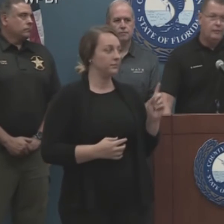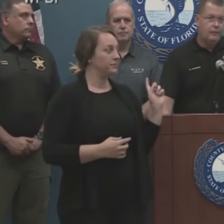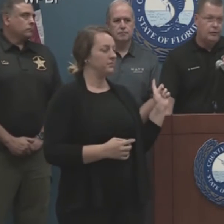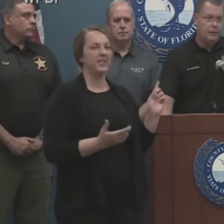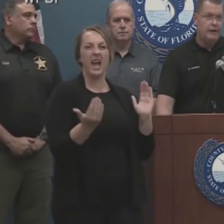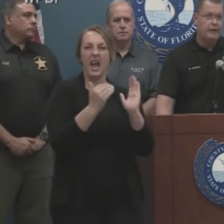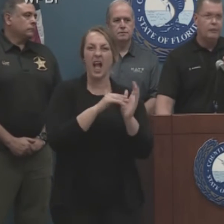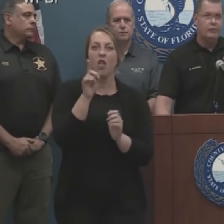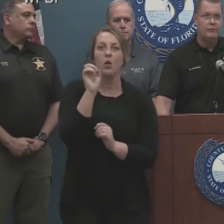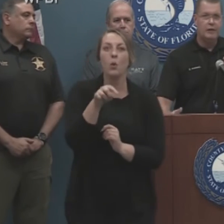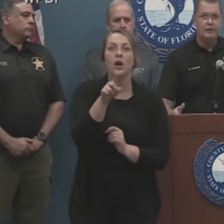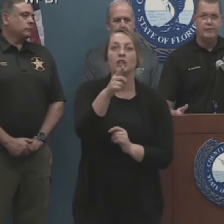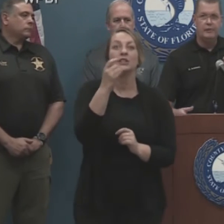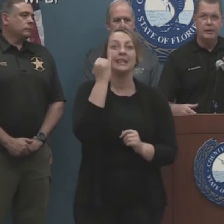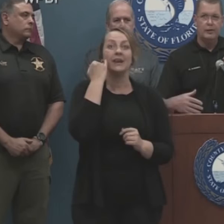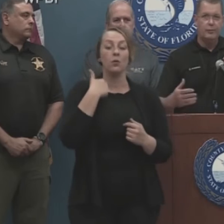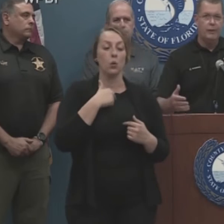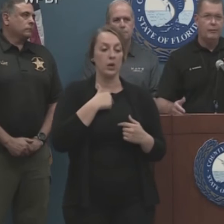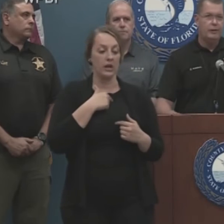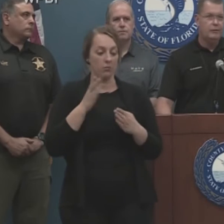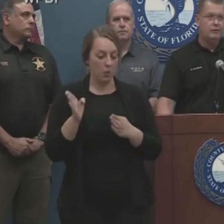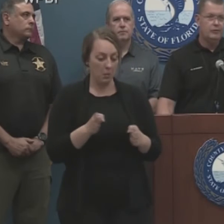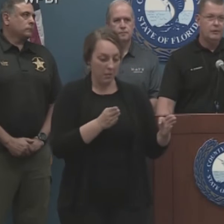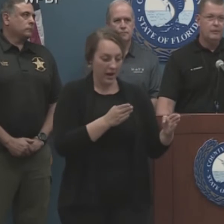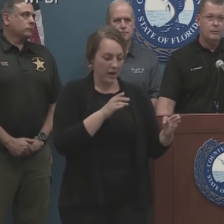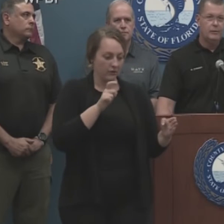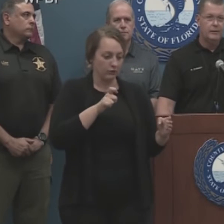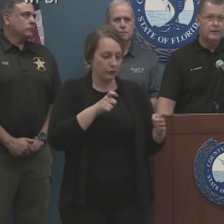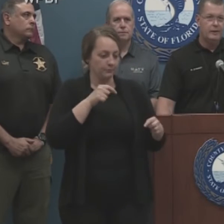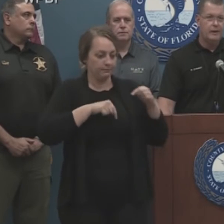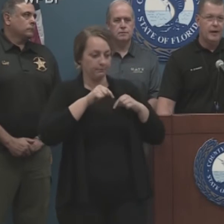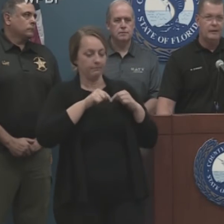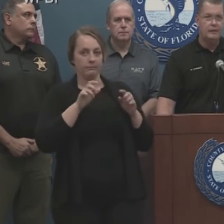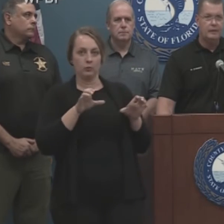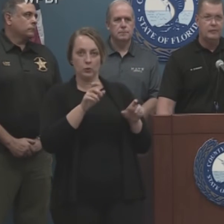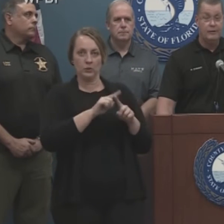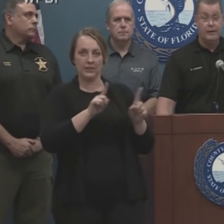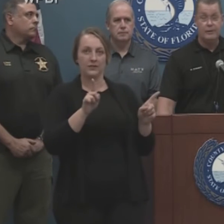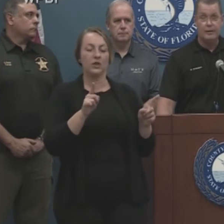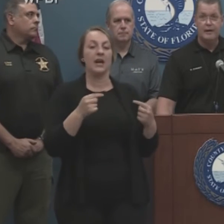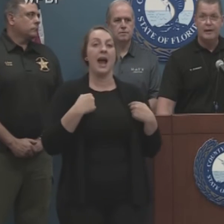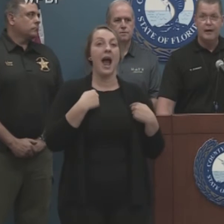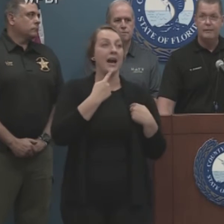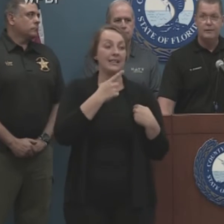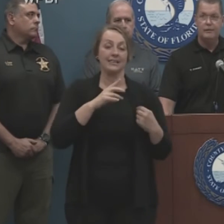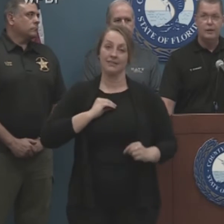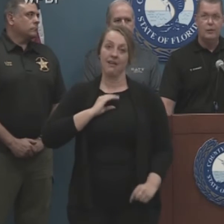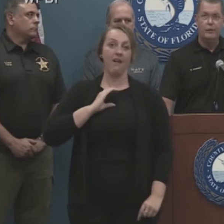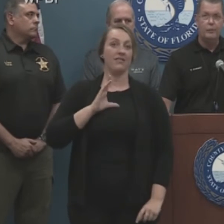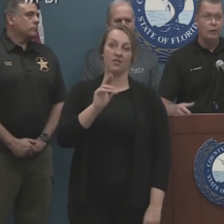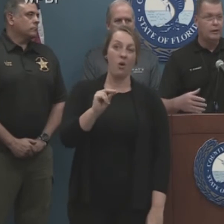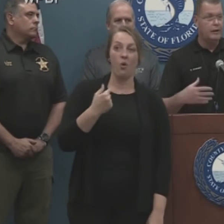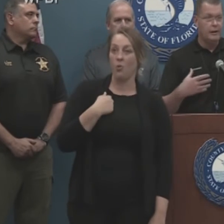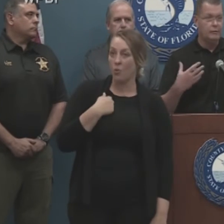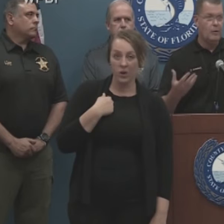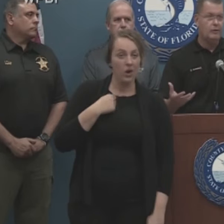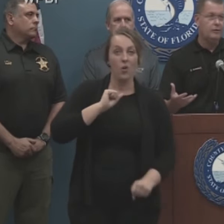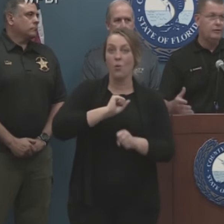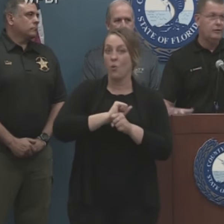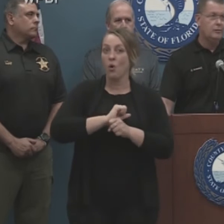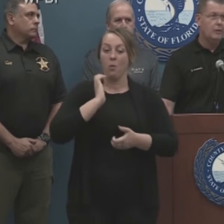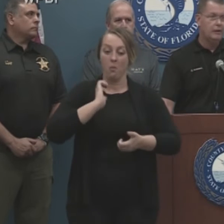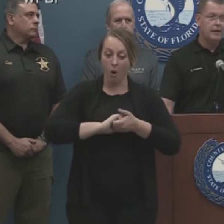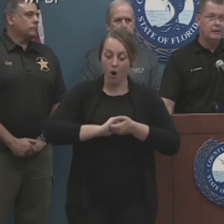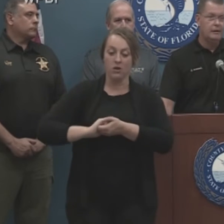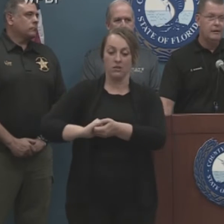Question is if there's anything we would have done differently on the preparations and so forth, and I can say with a lot of confidence, no, we worked as